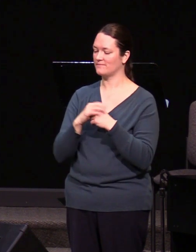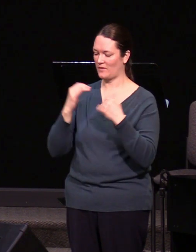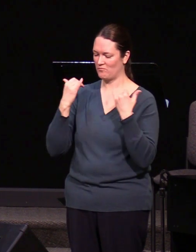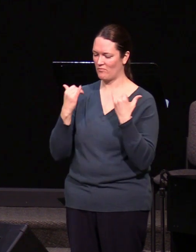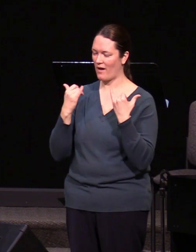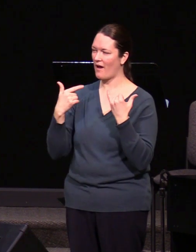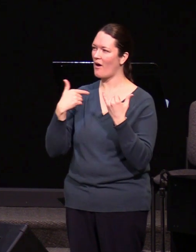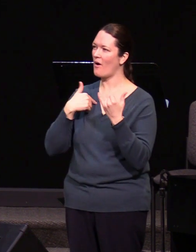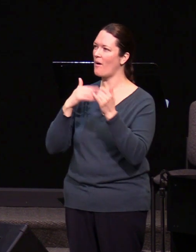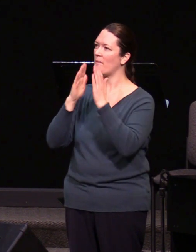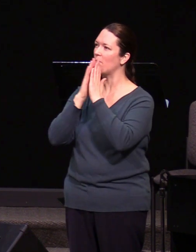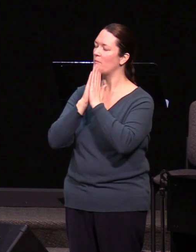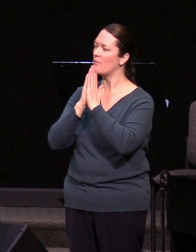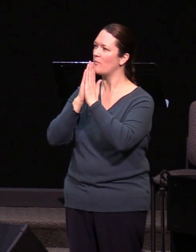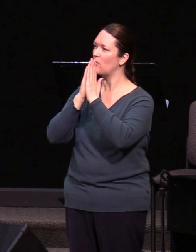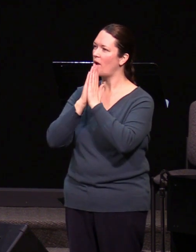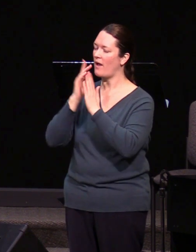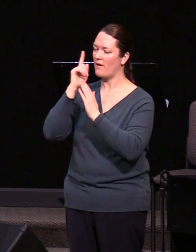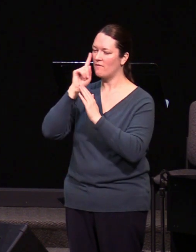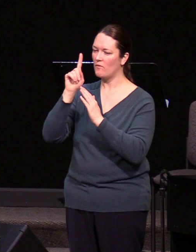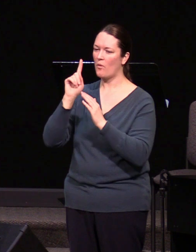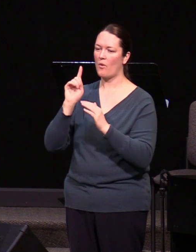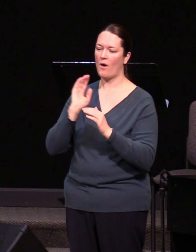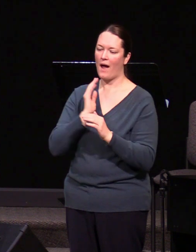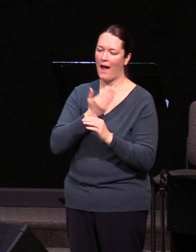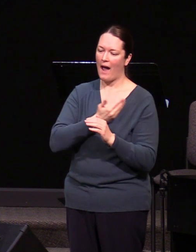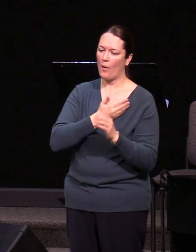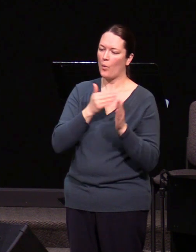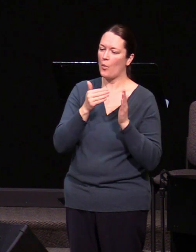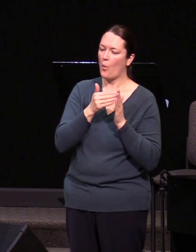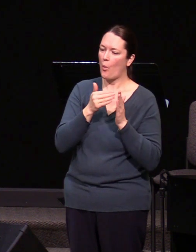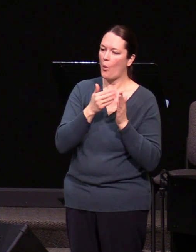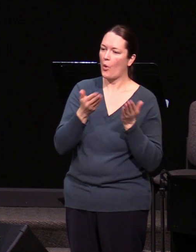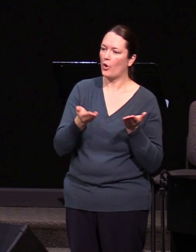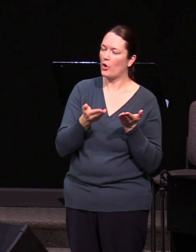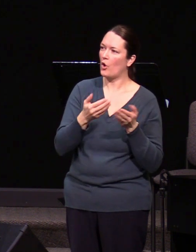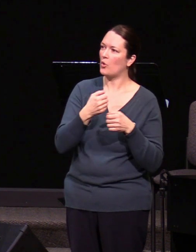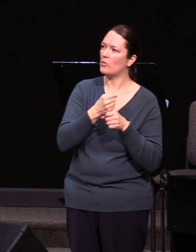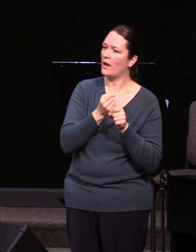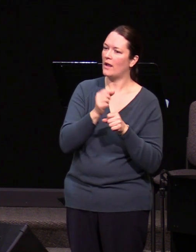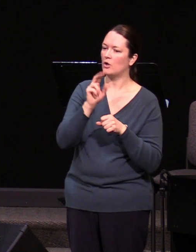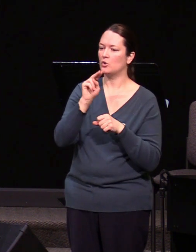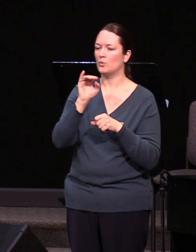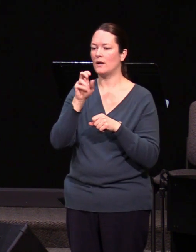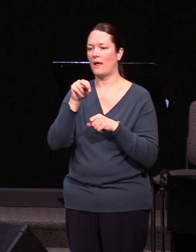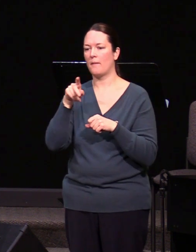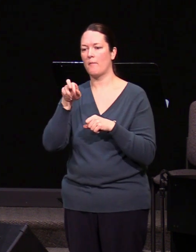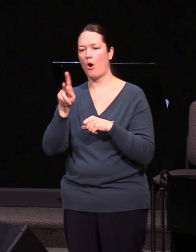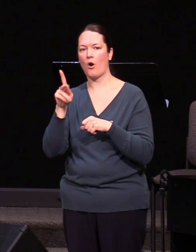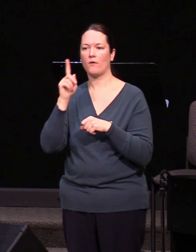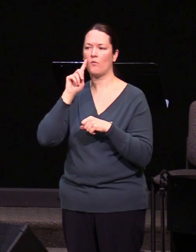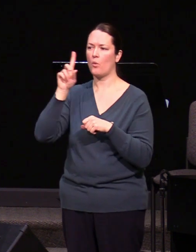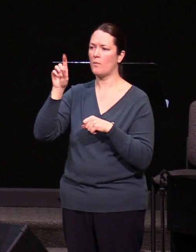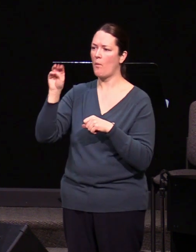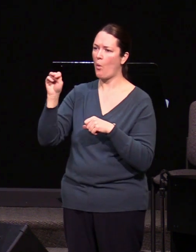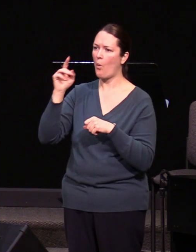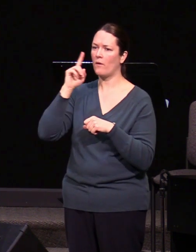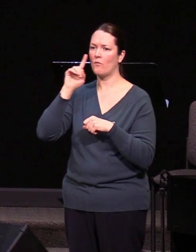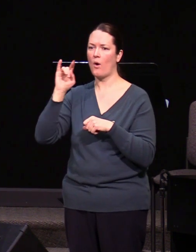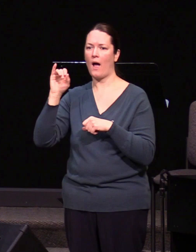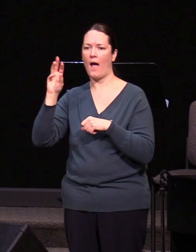right now I pray for our little corner of creation, for Union Park, for Des Moines, for Iowa.